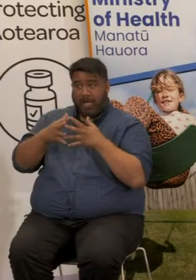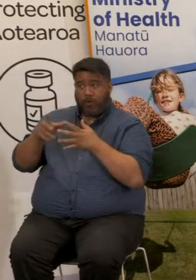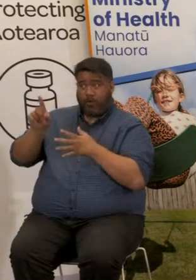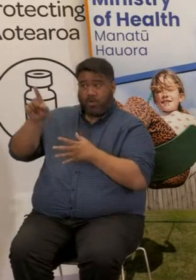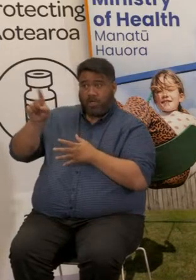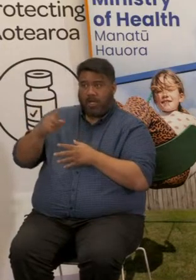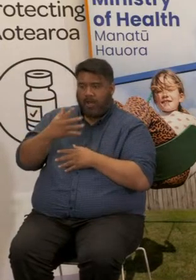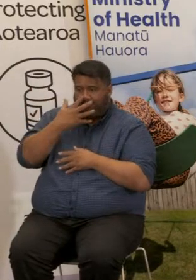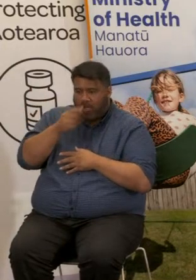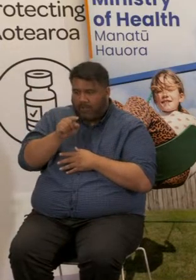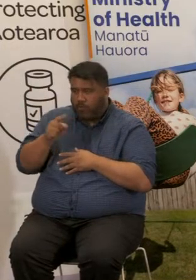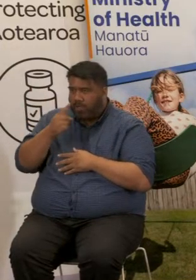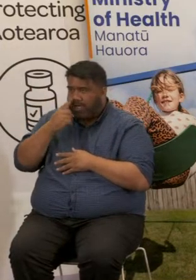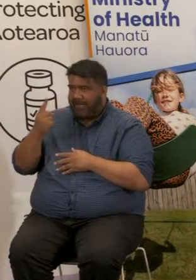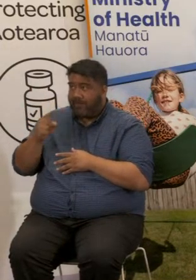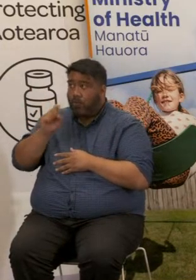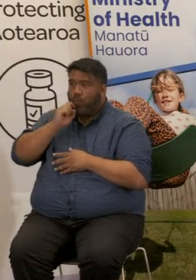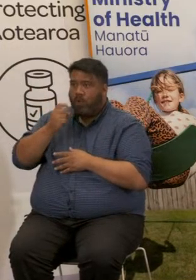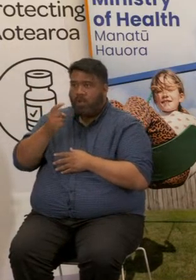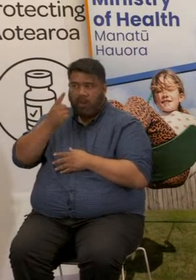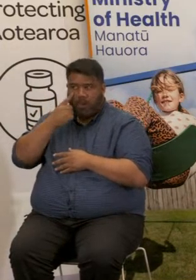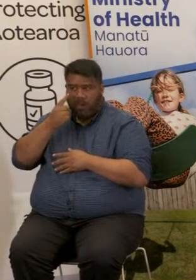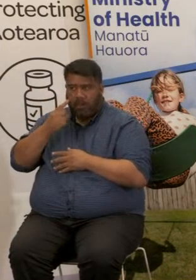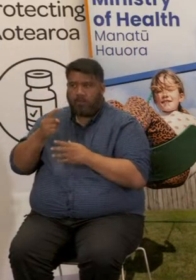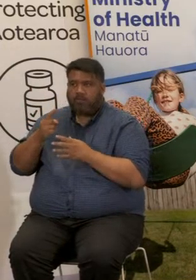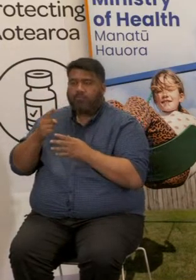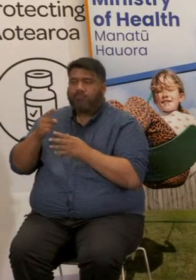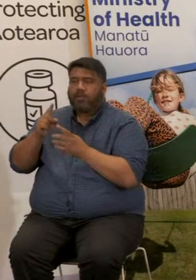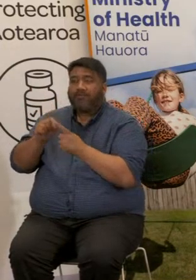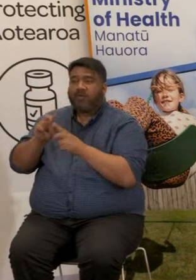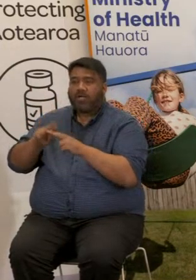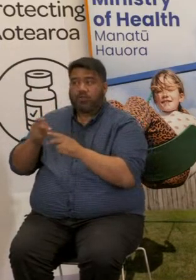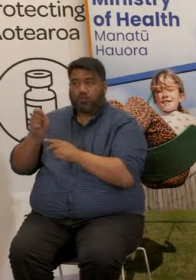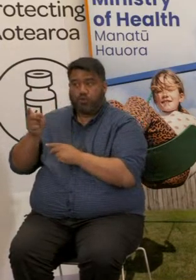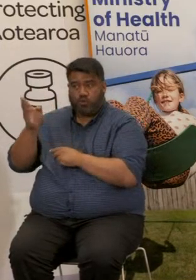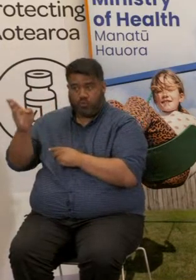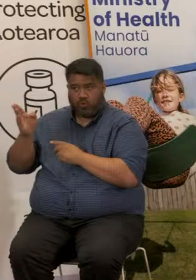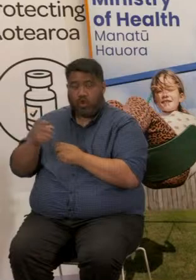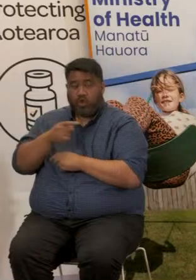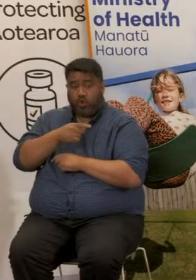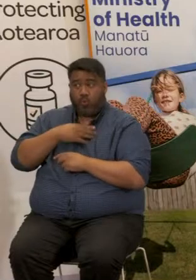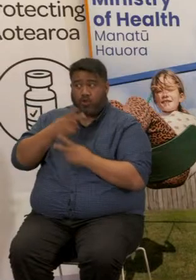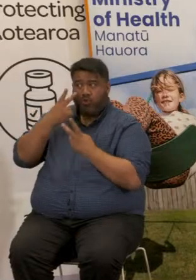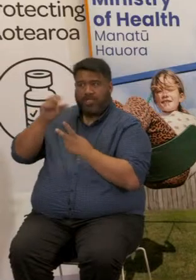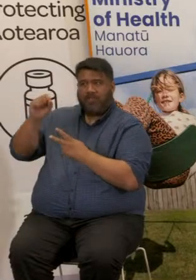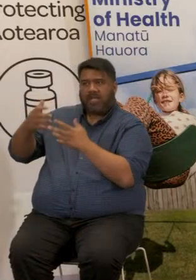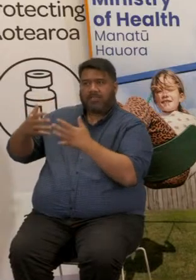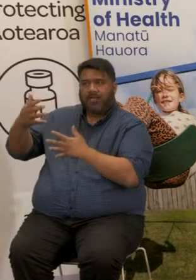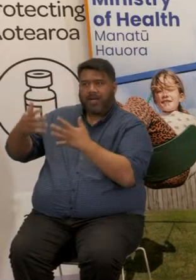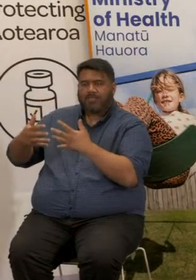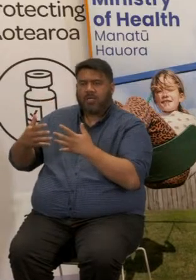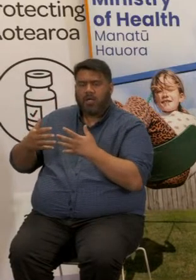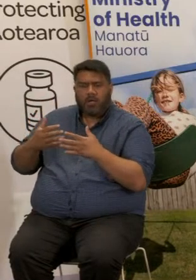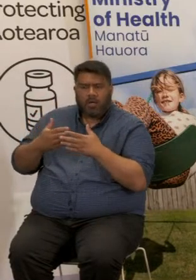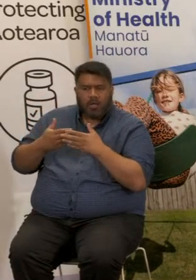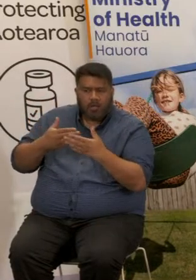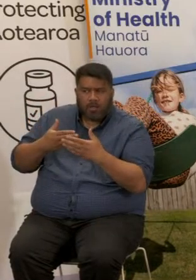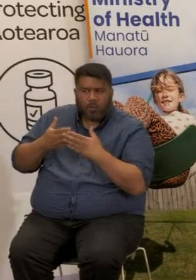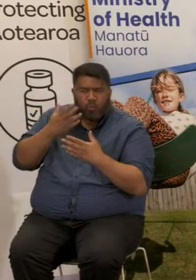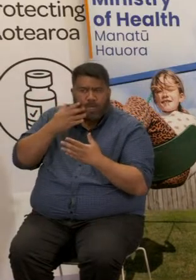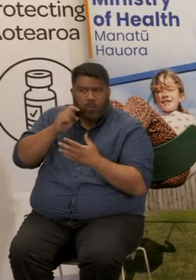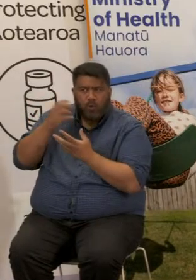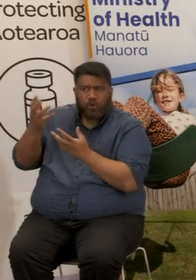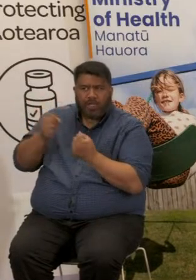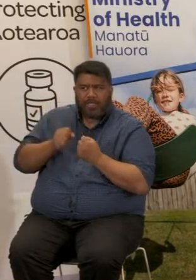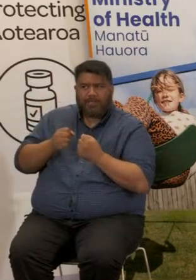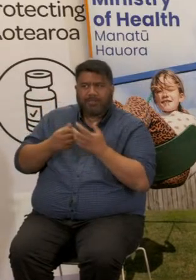before being comfortable signing off on decisions and sending it to Cabinet. Do you have a timeline of how long that could be? And Dr. Bloomfield, a rough